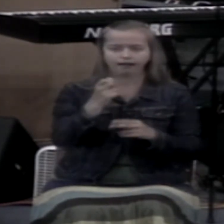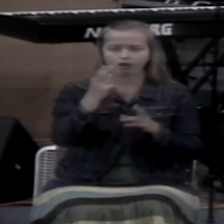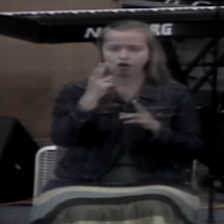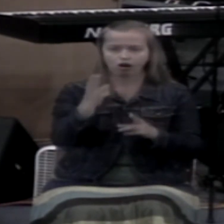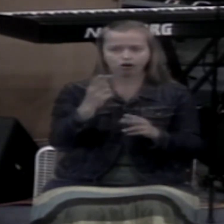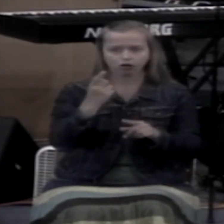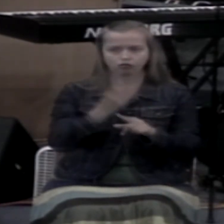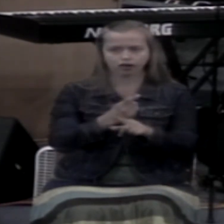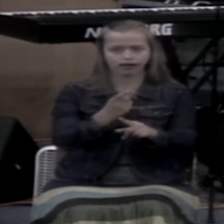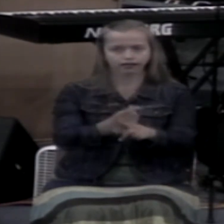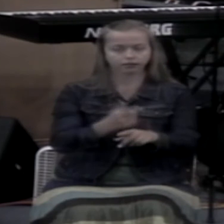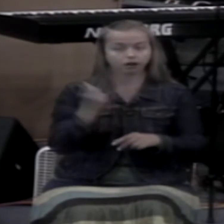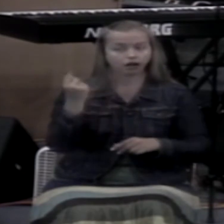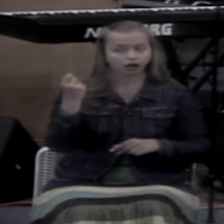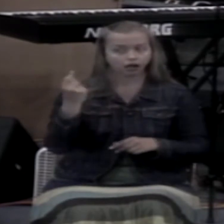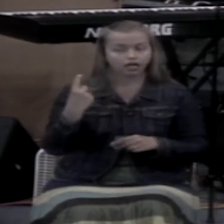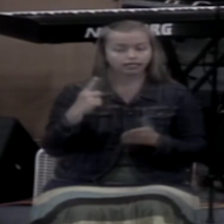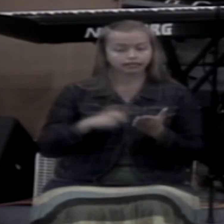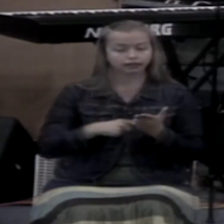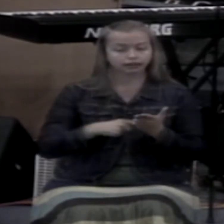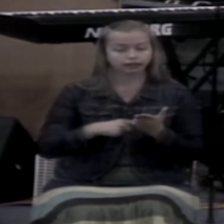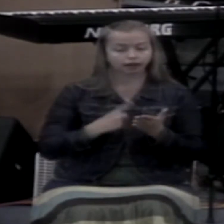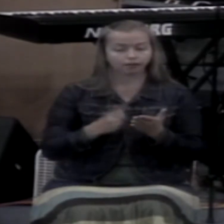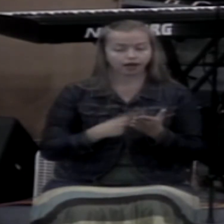the Word of God is infallible.